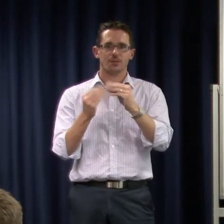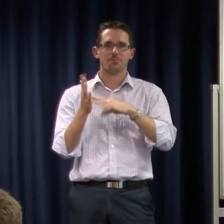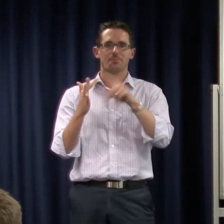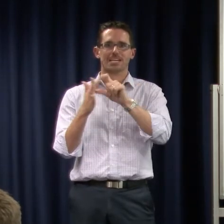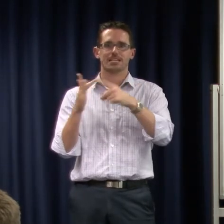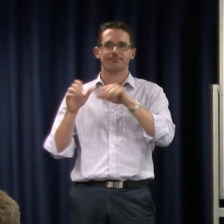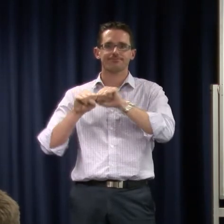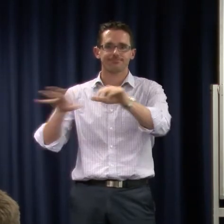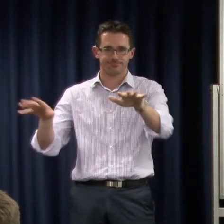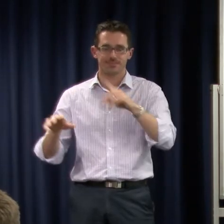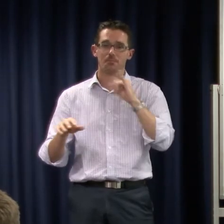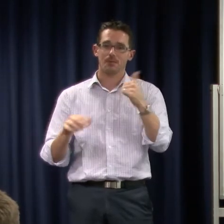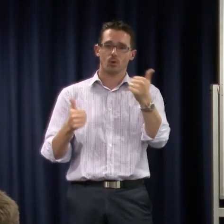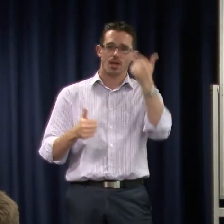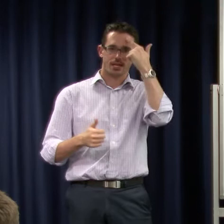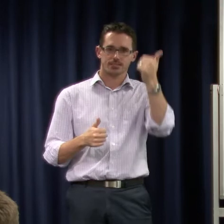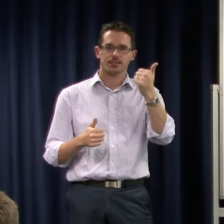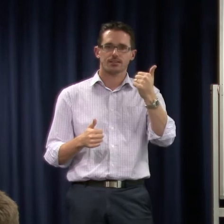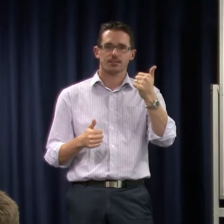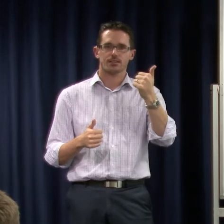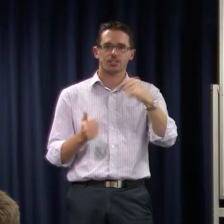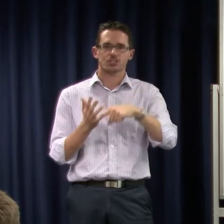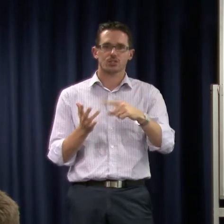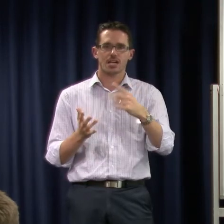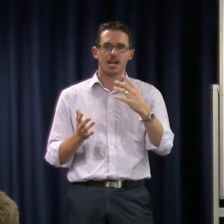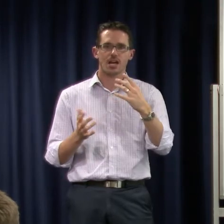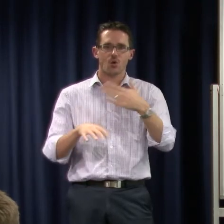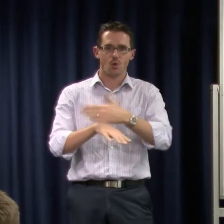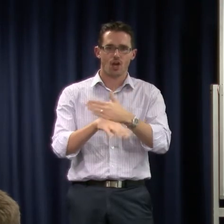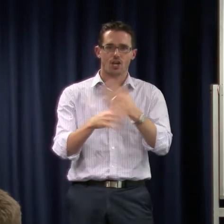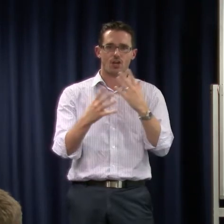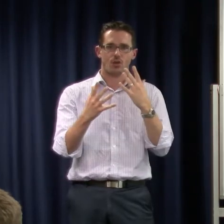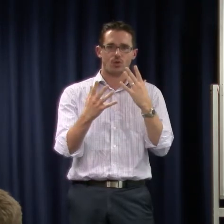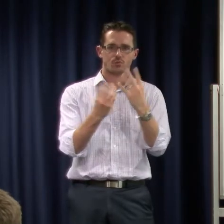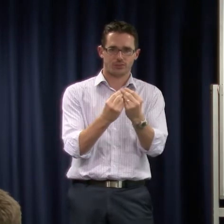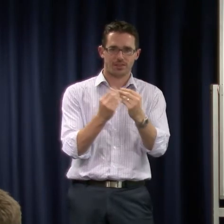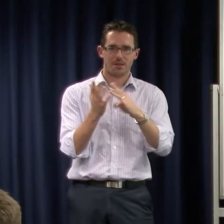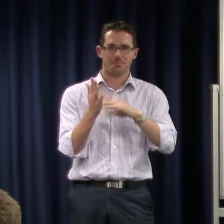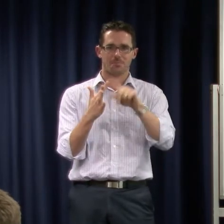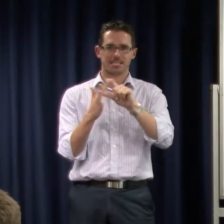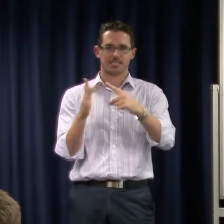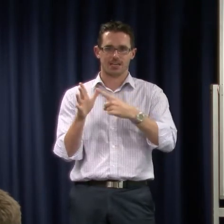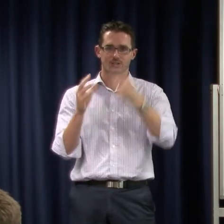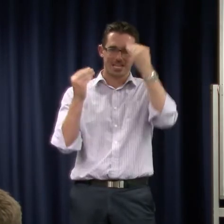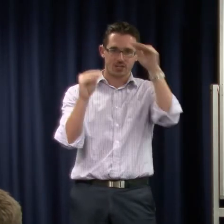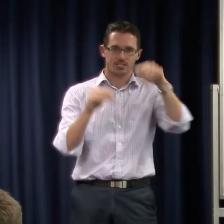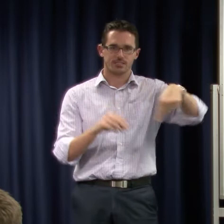and they get the wrong information from media. So it'd be a good idea to work with the